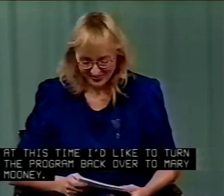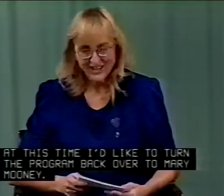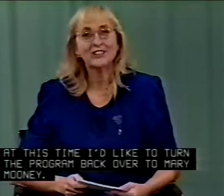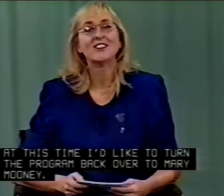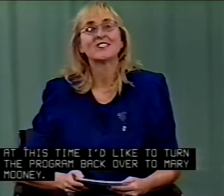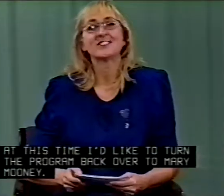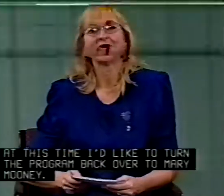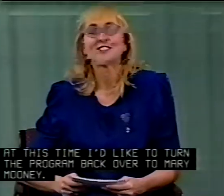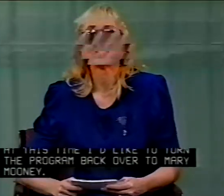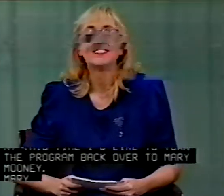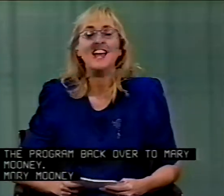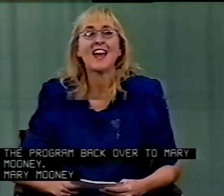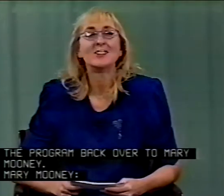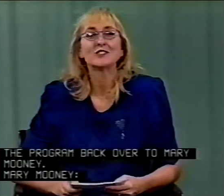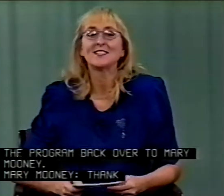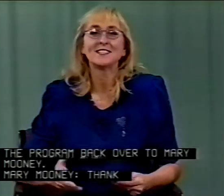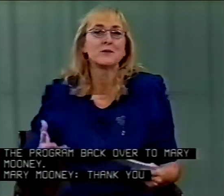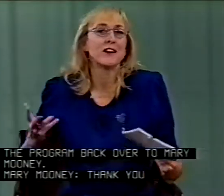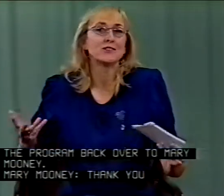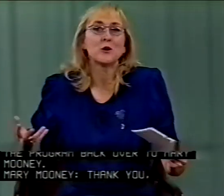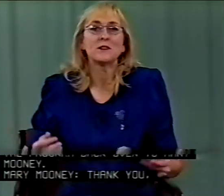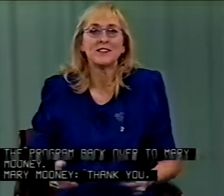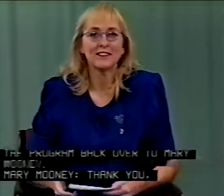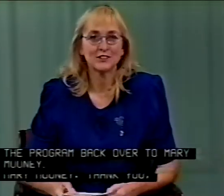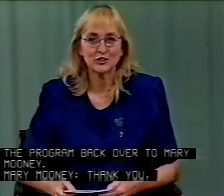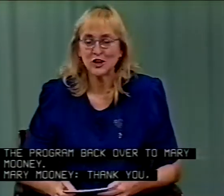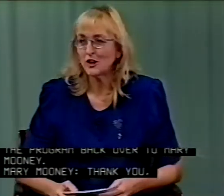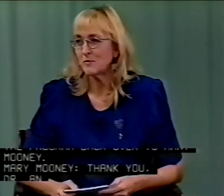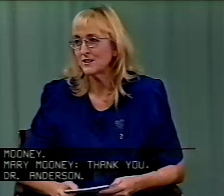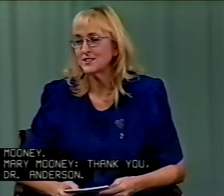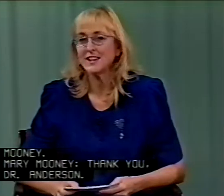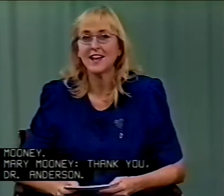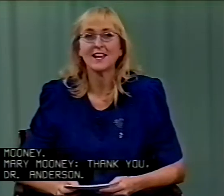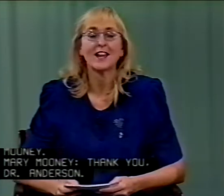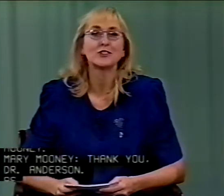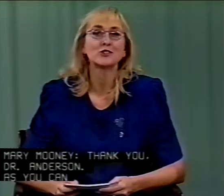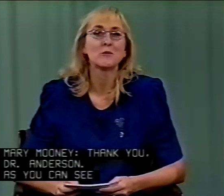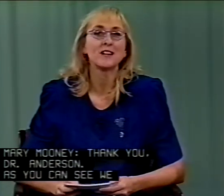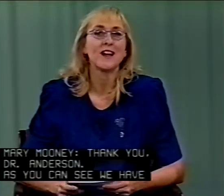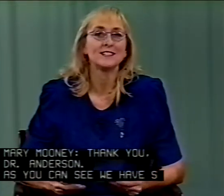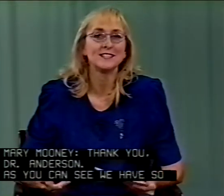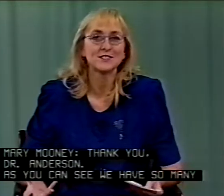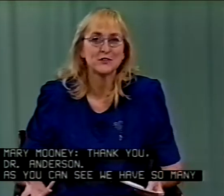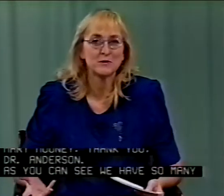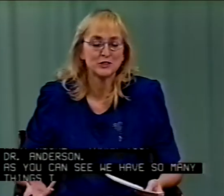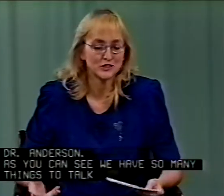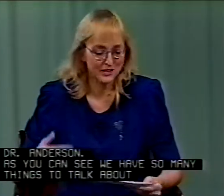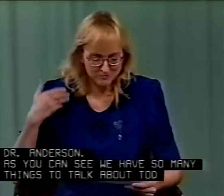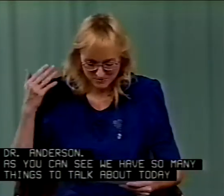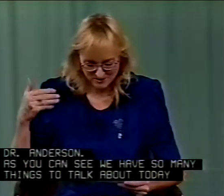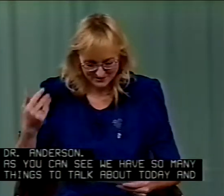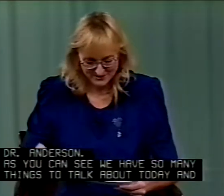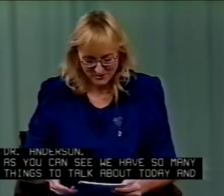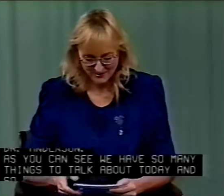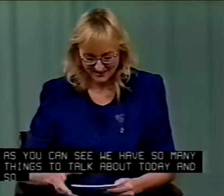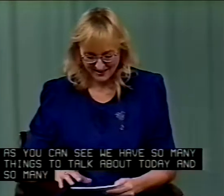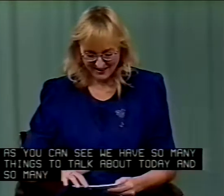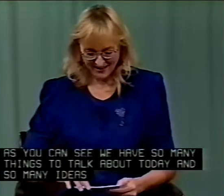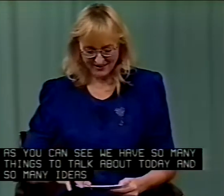Thank you, Dr. Anderson. As you can see, we have so many things to talk about today, and so many ideas have been shared. My mind is already